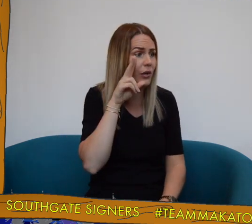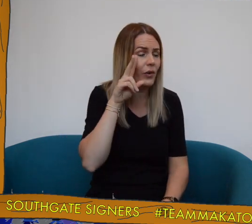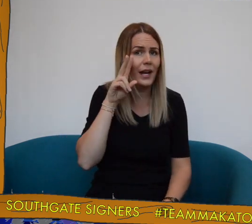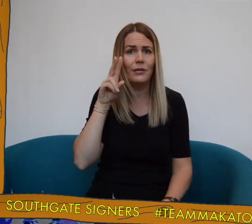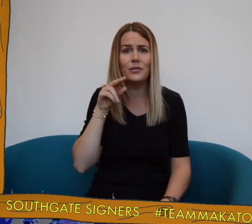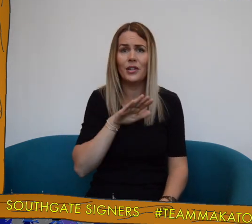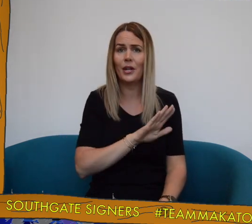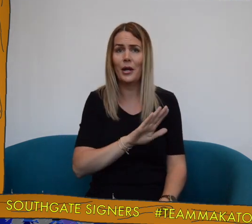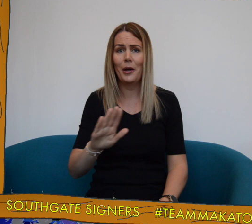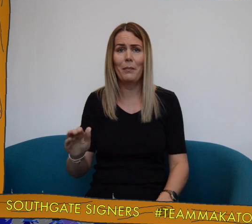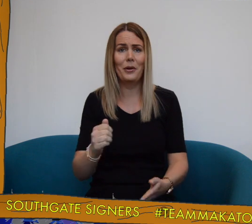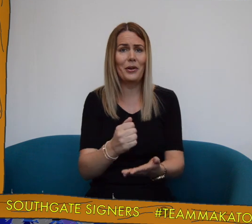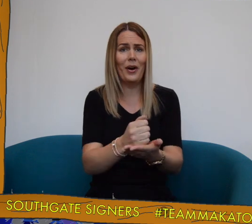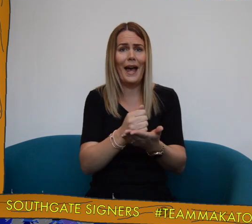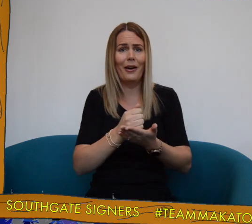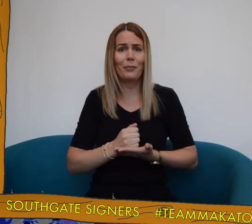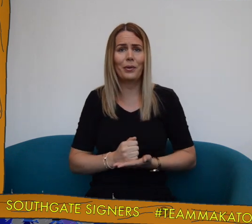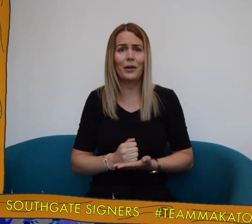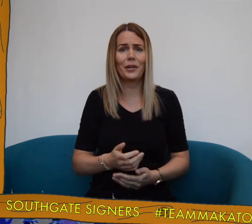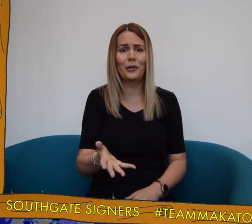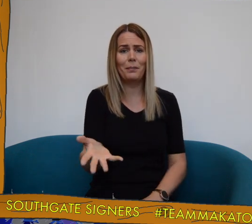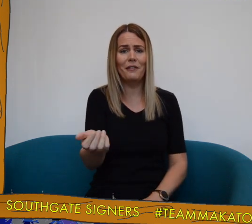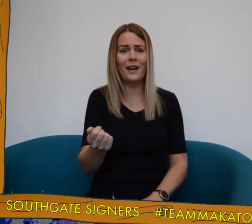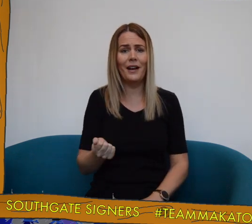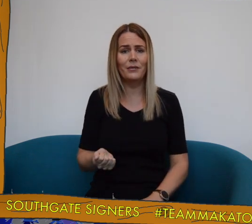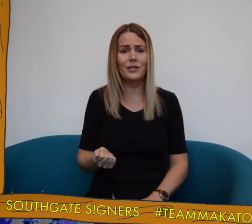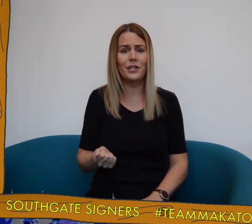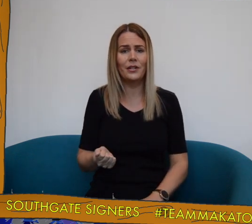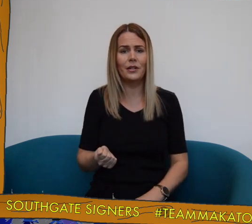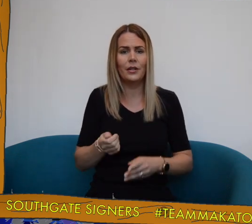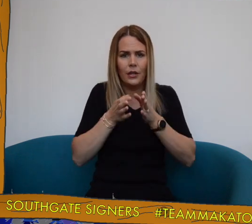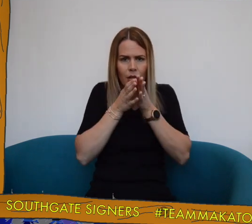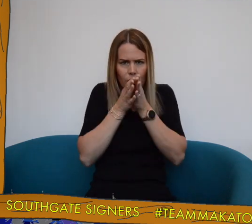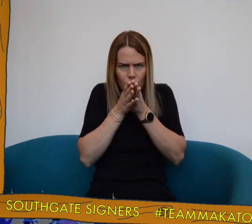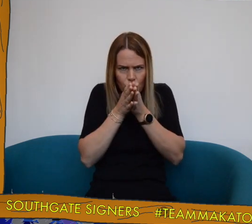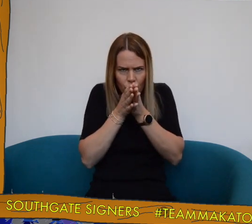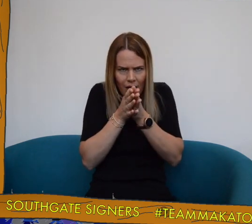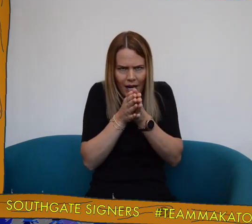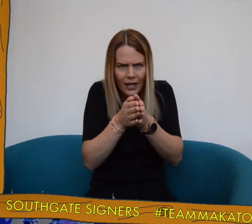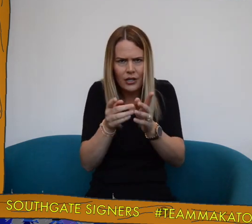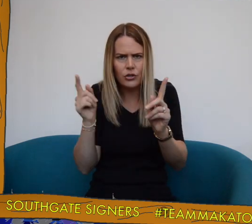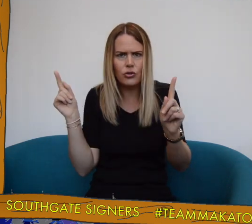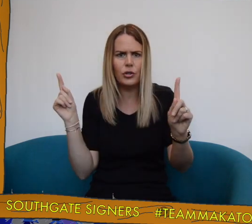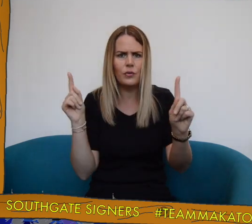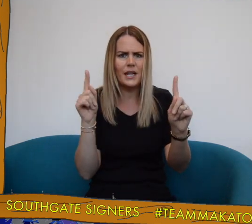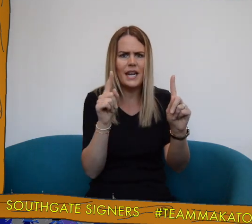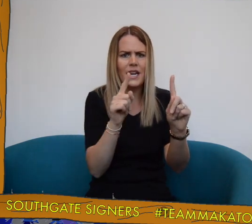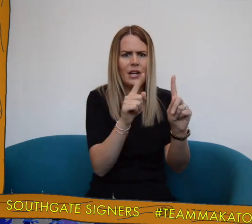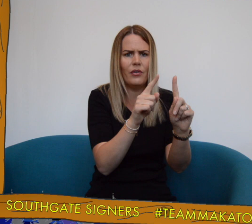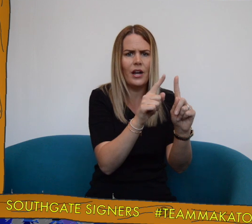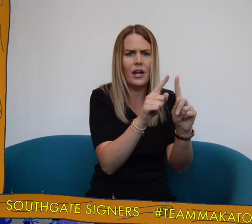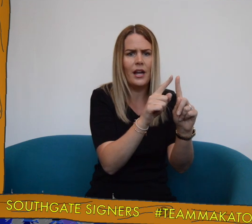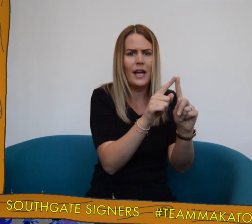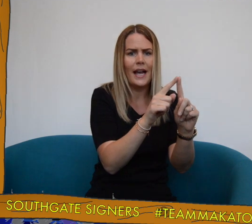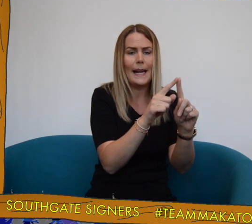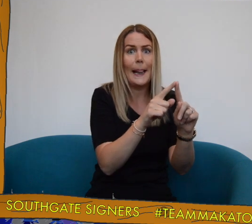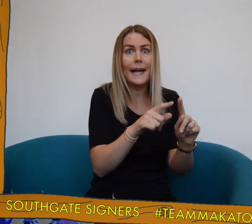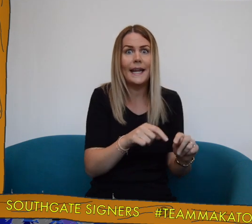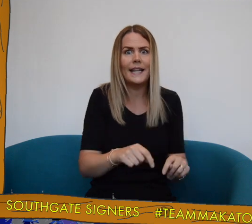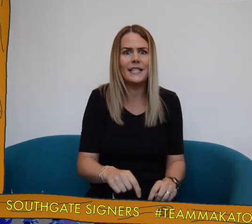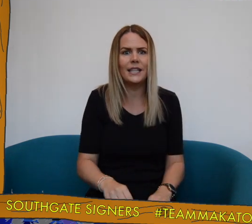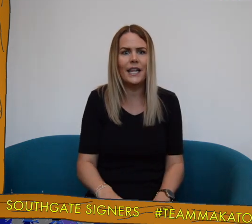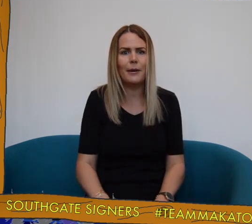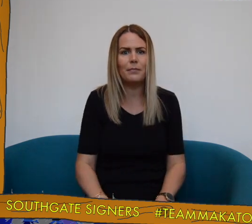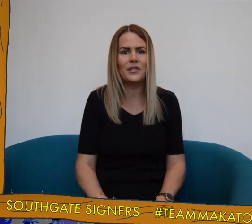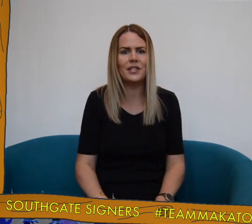all around but no help could be found. The dragon drew nearer and